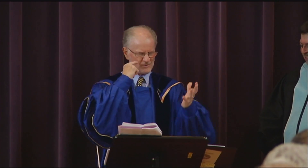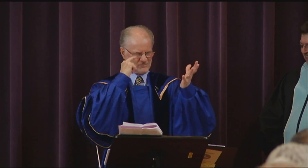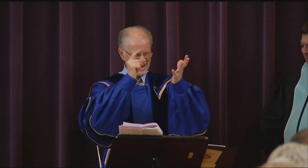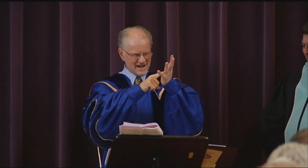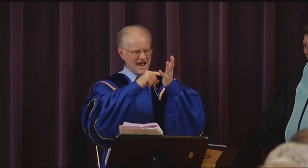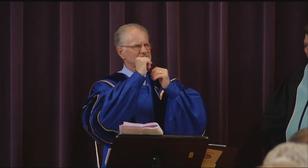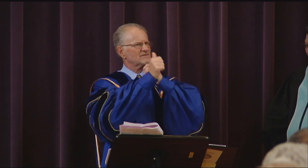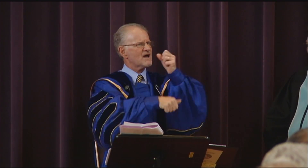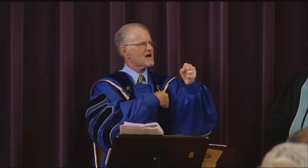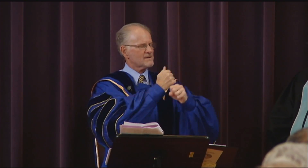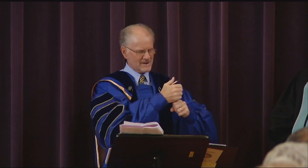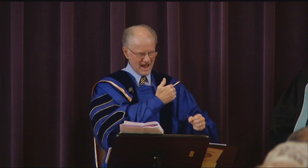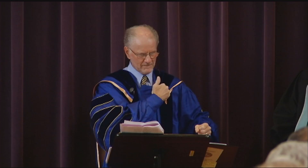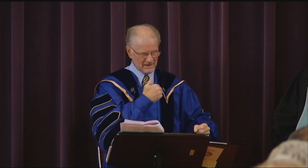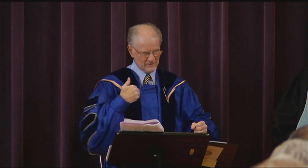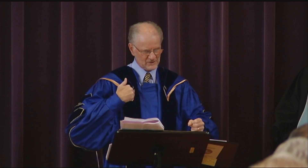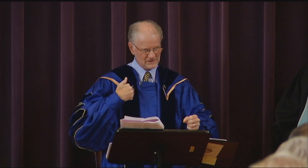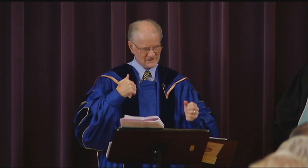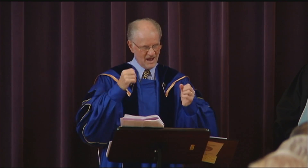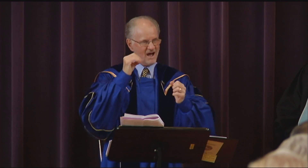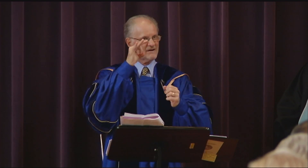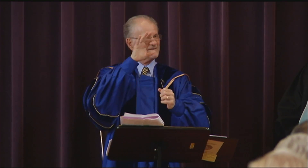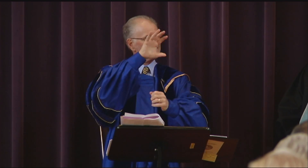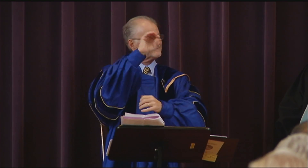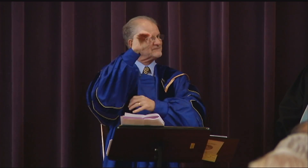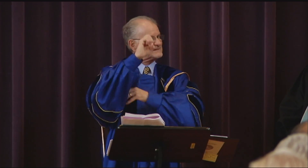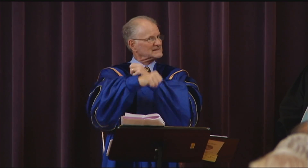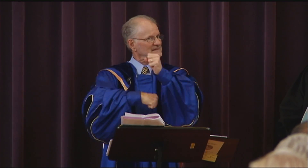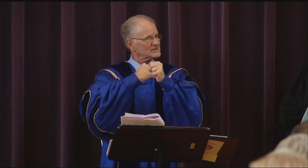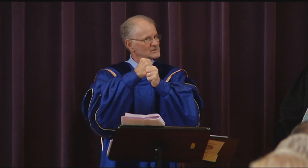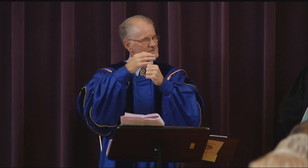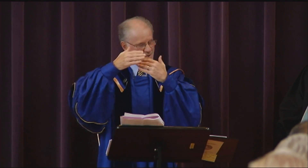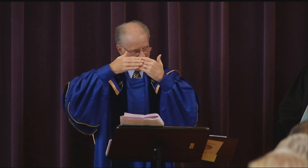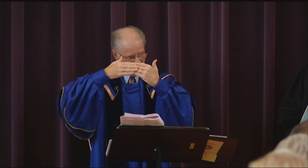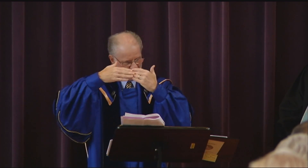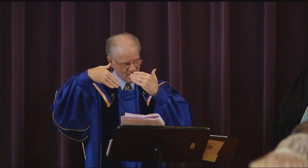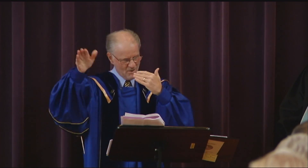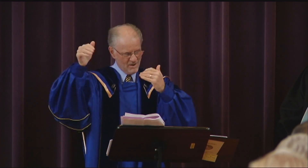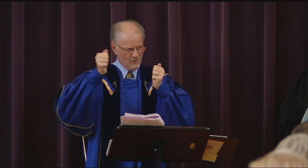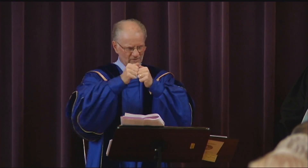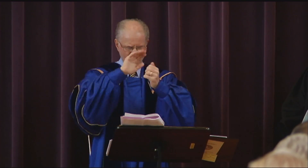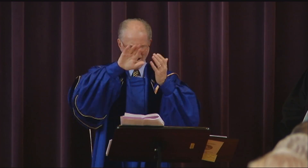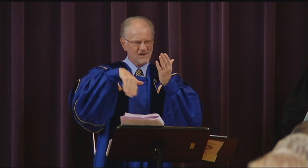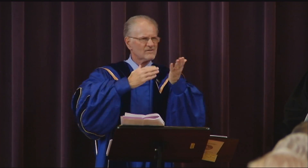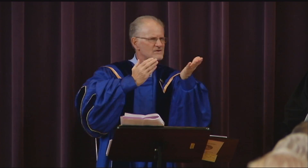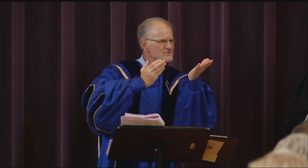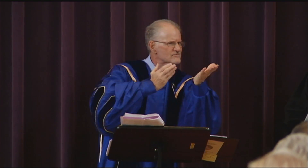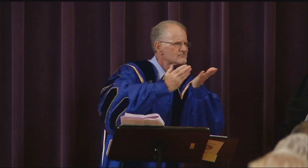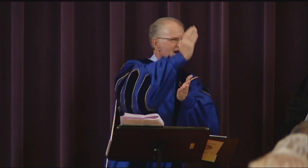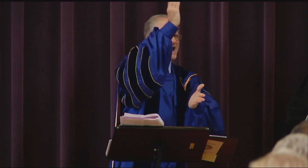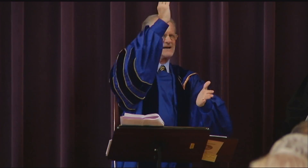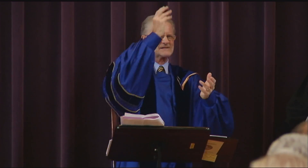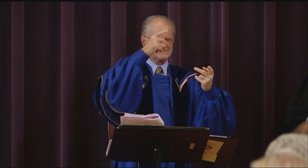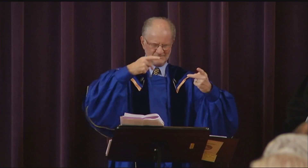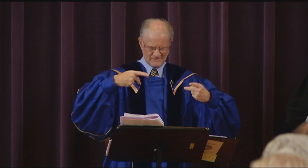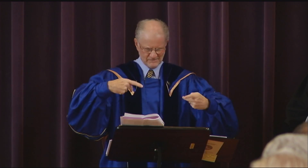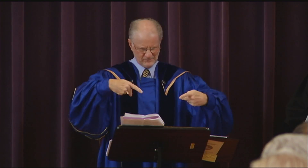It is my great honor to recognize the alumni members of 50 years or more with all the